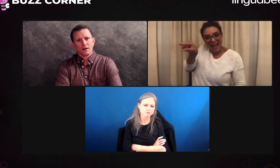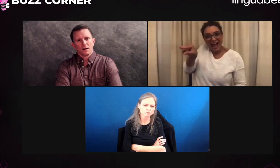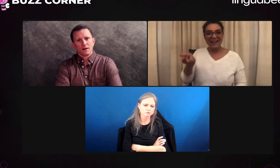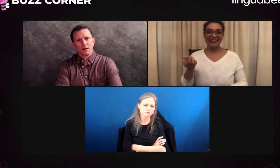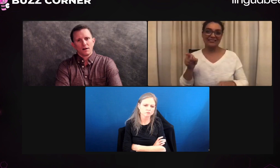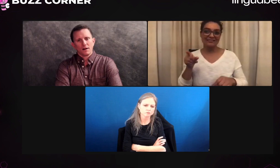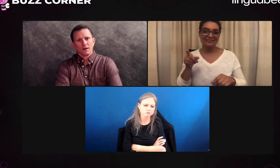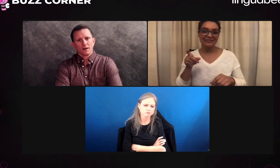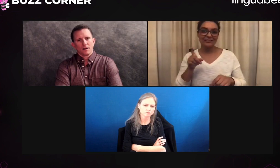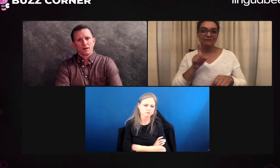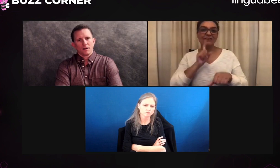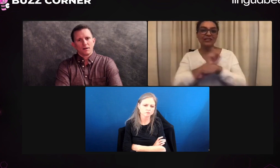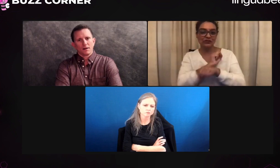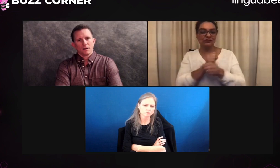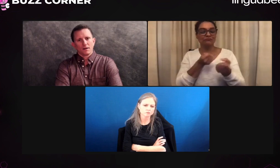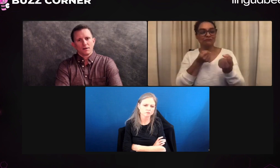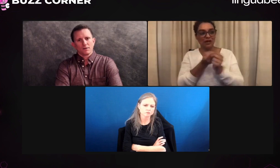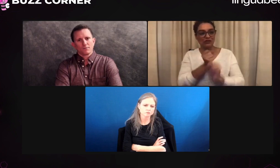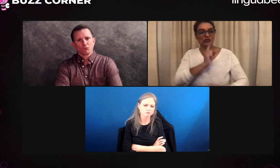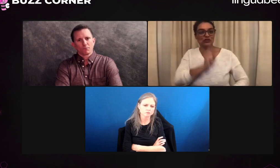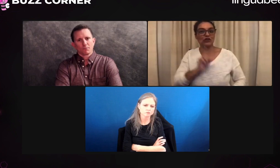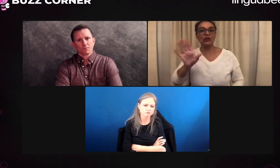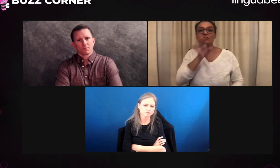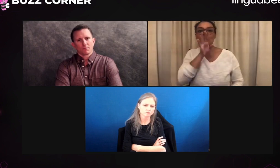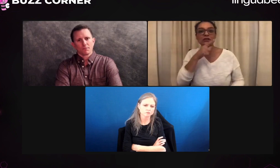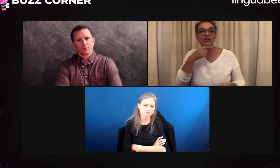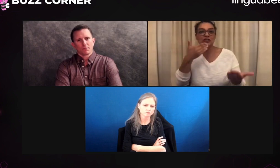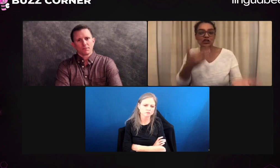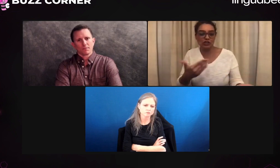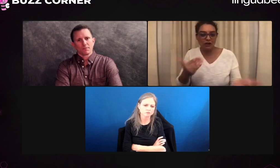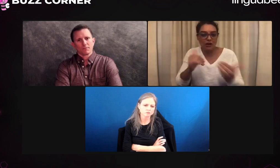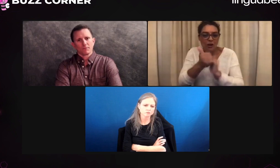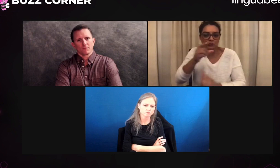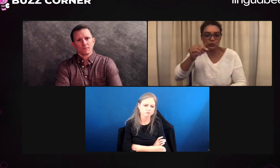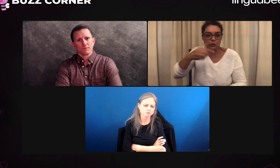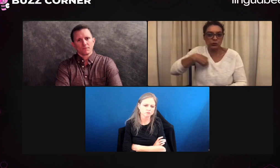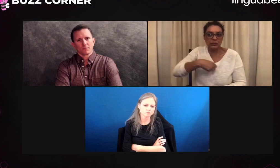imperative. And I have to think of how do they